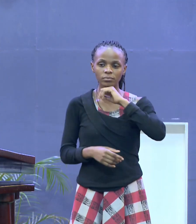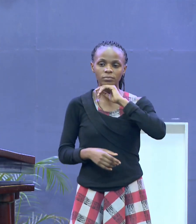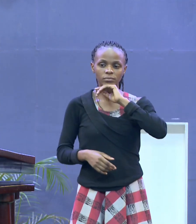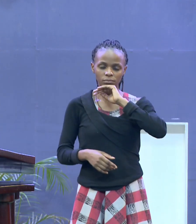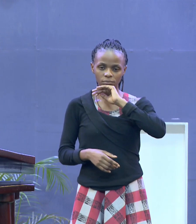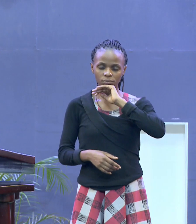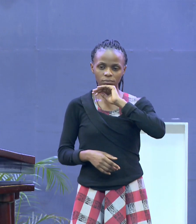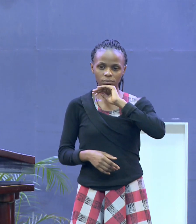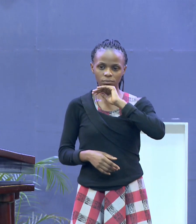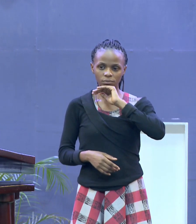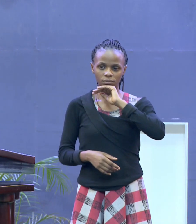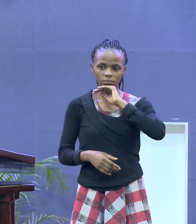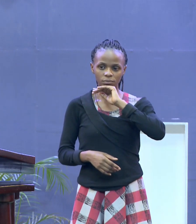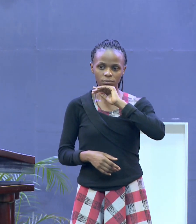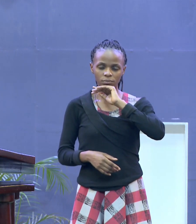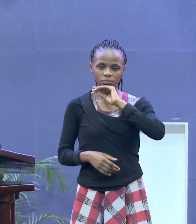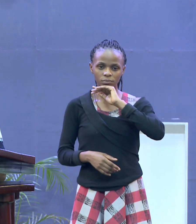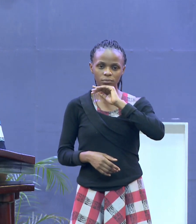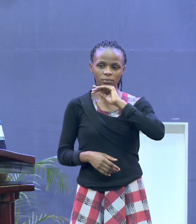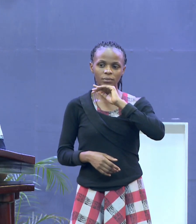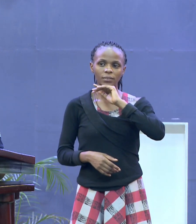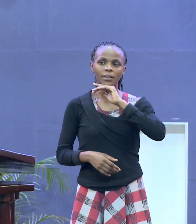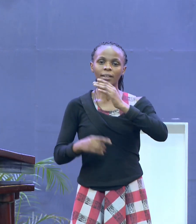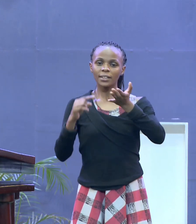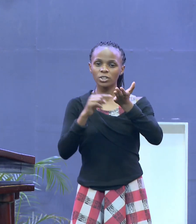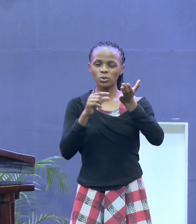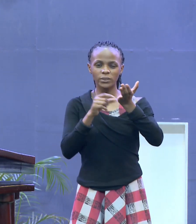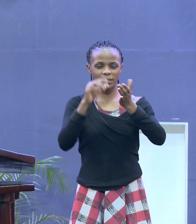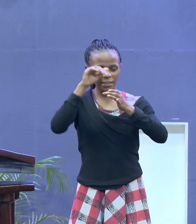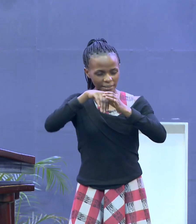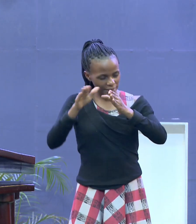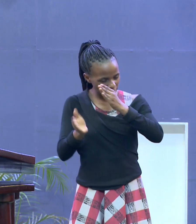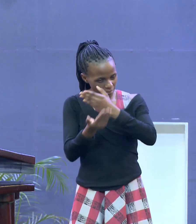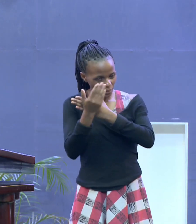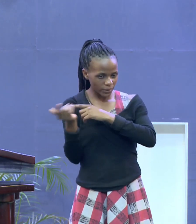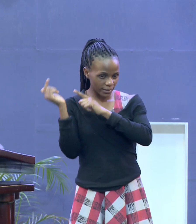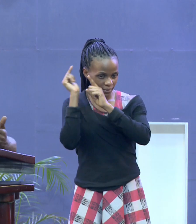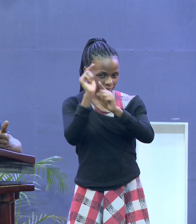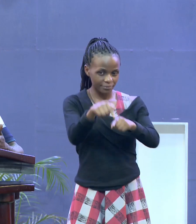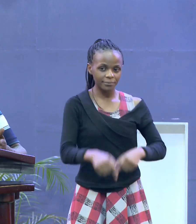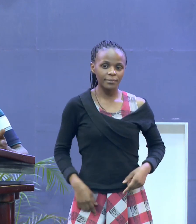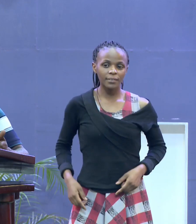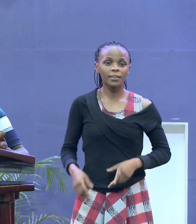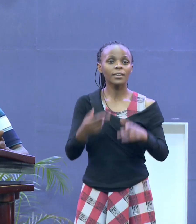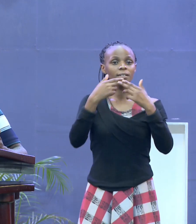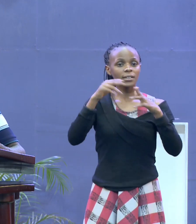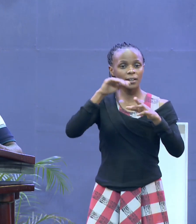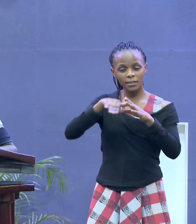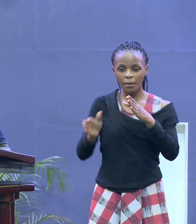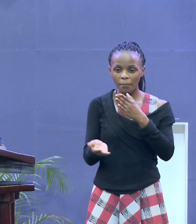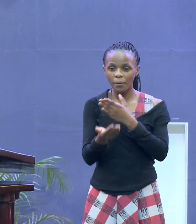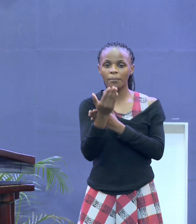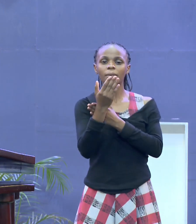Just get up very early in the morning. Tuesday you come. We'll begin our morning sessions